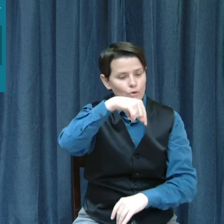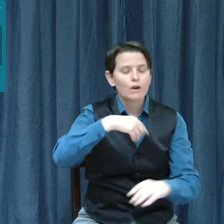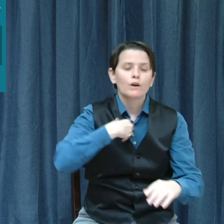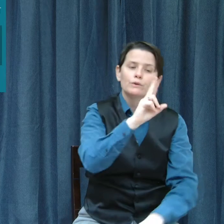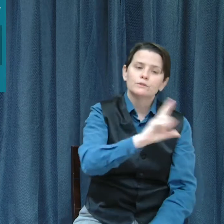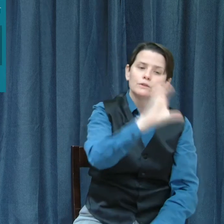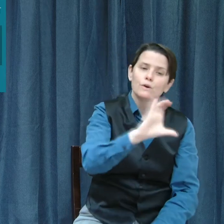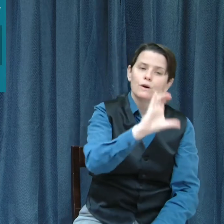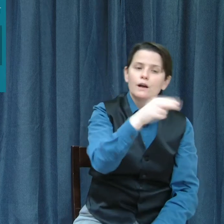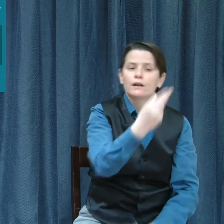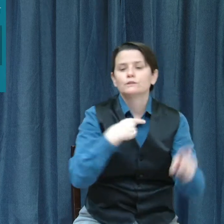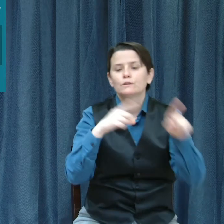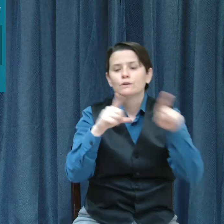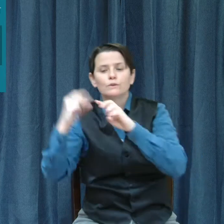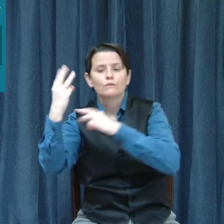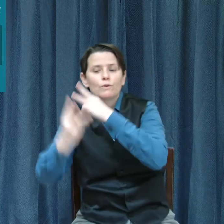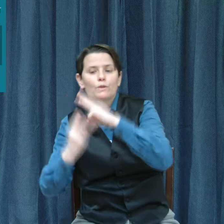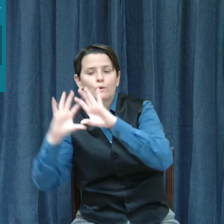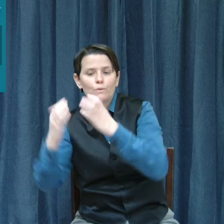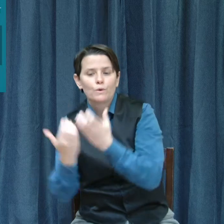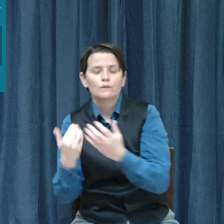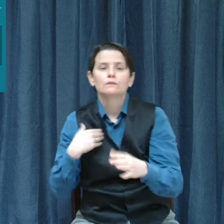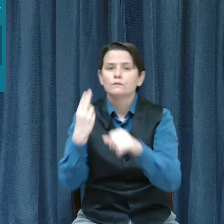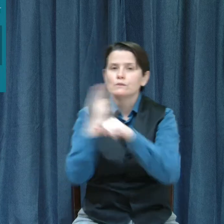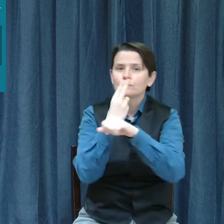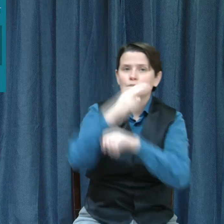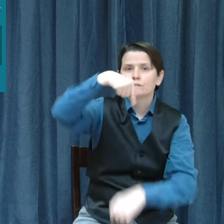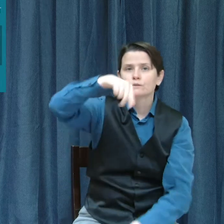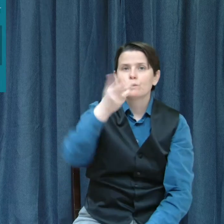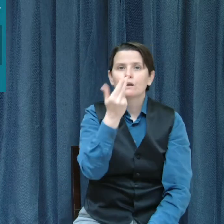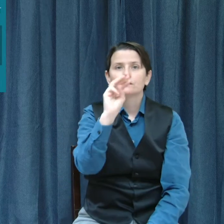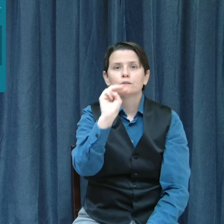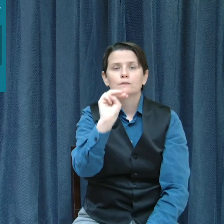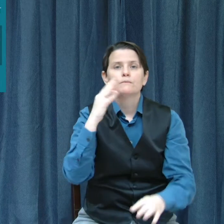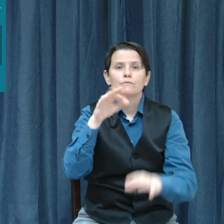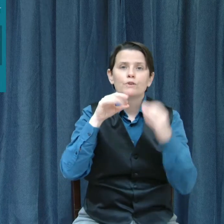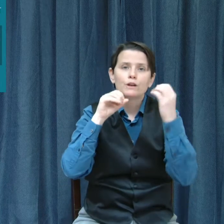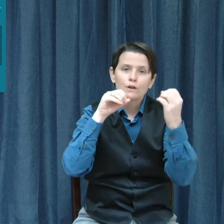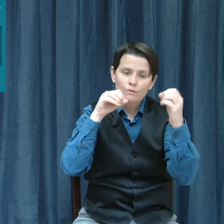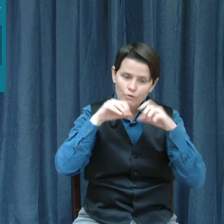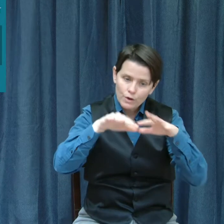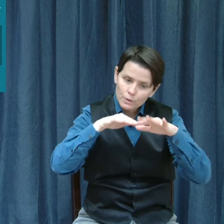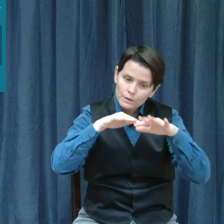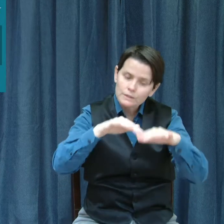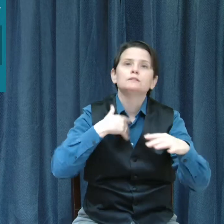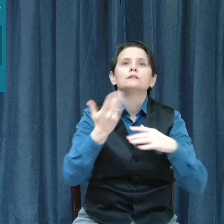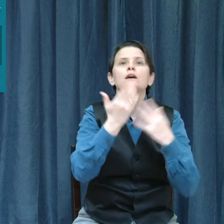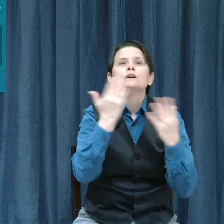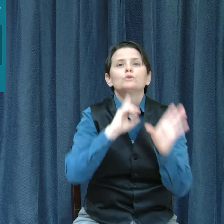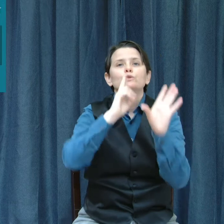quantum frequencies as we continue joining together. The energies build. So join us on Zoom